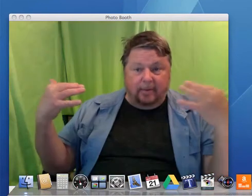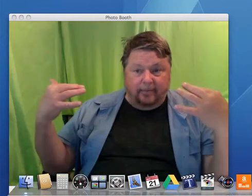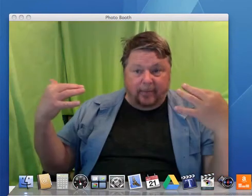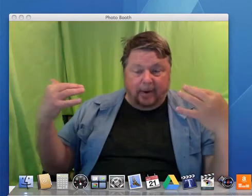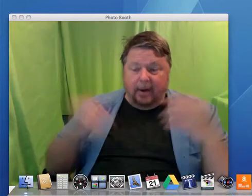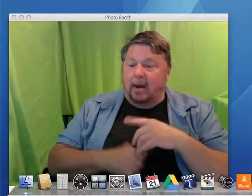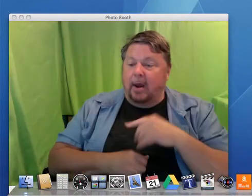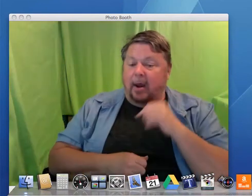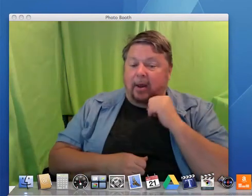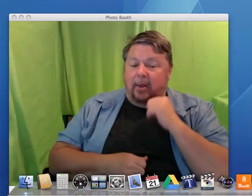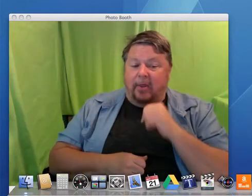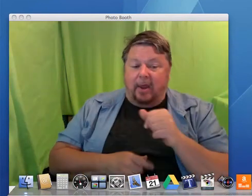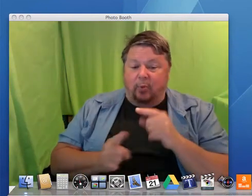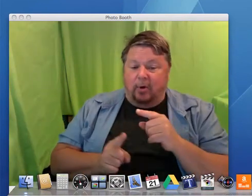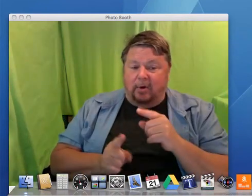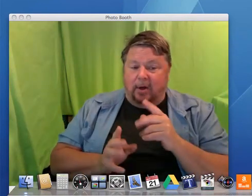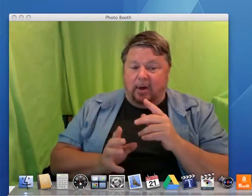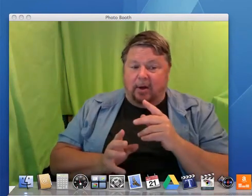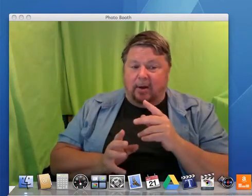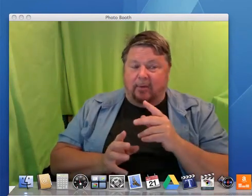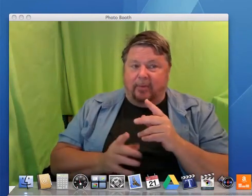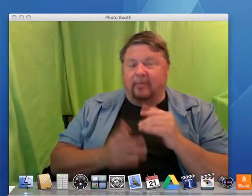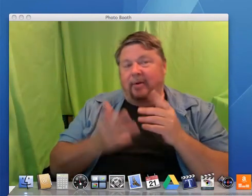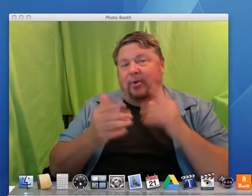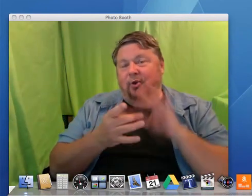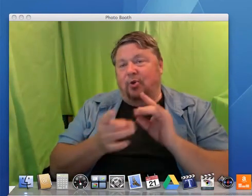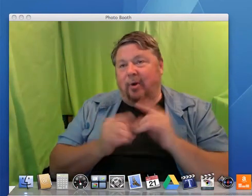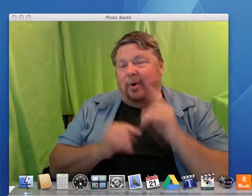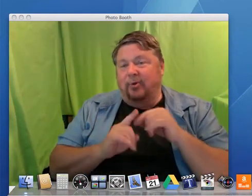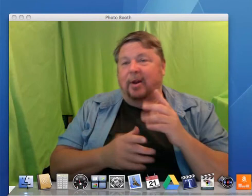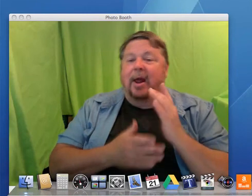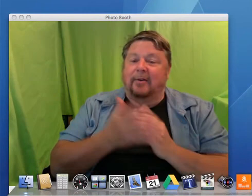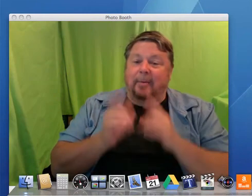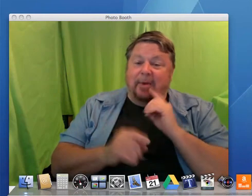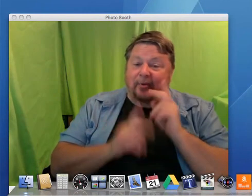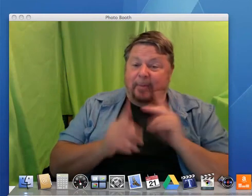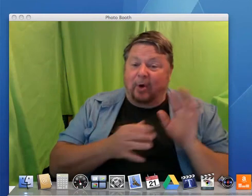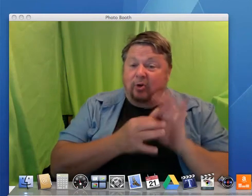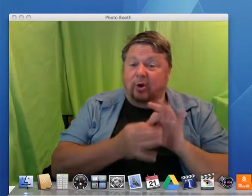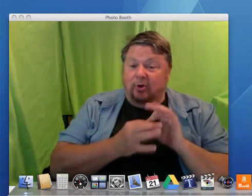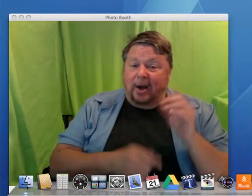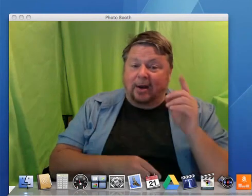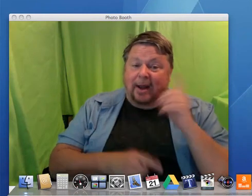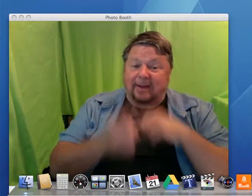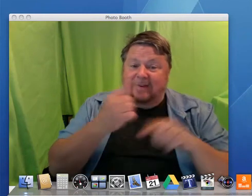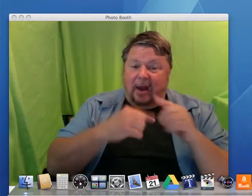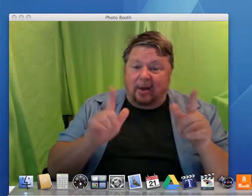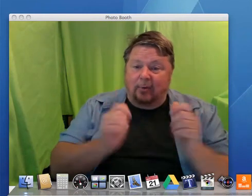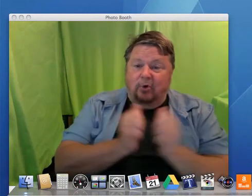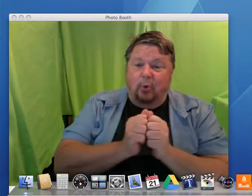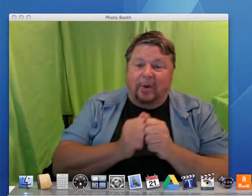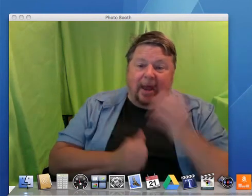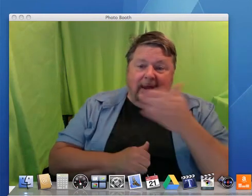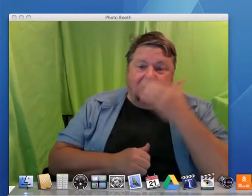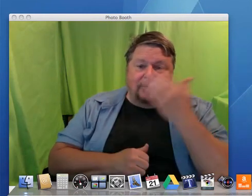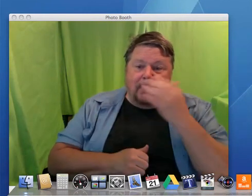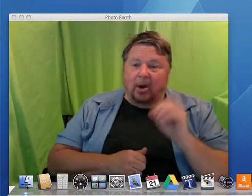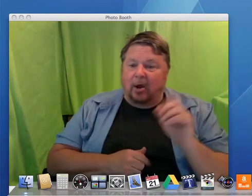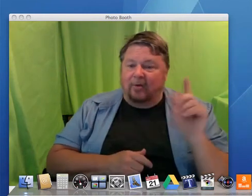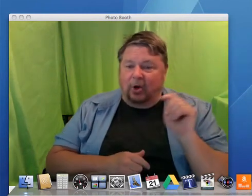public. They would, and the story goes that some deaf people associated sign language with